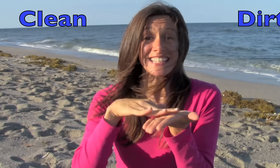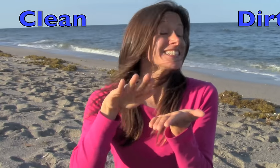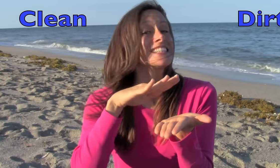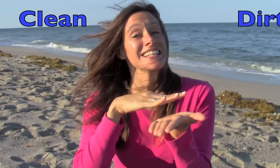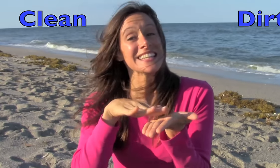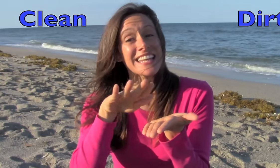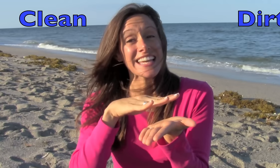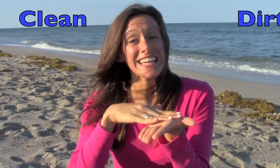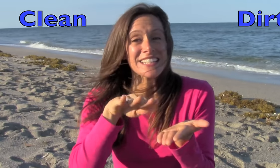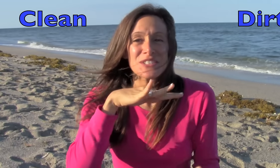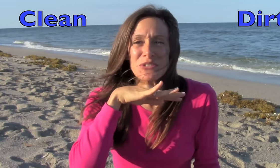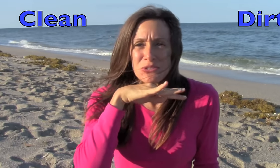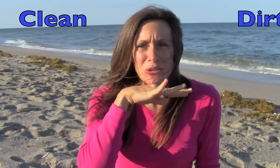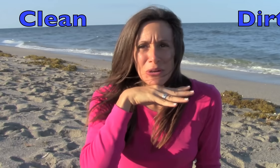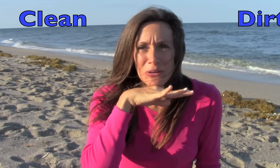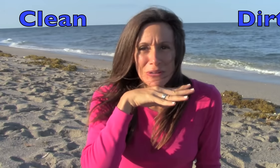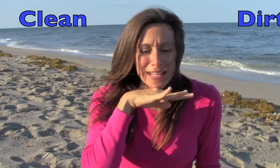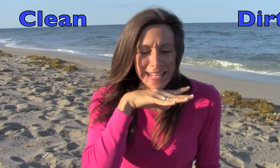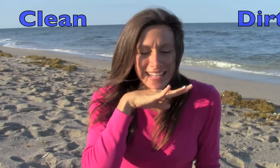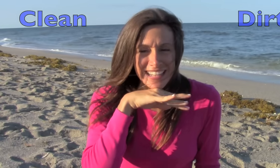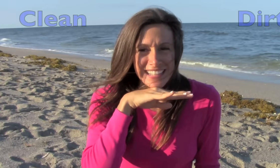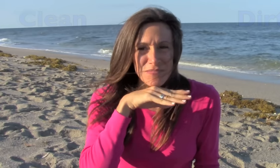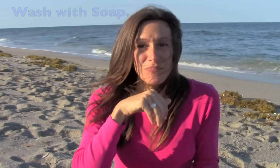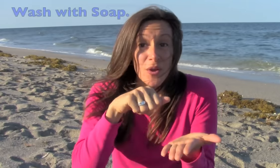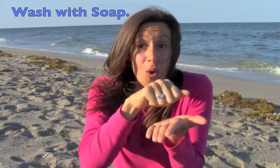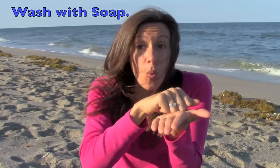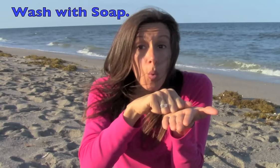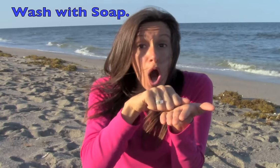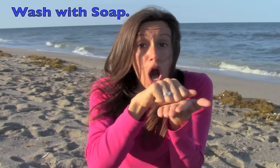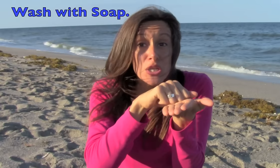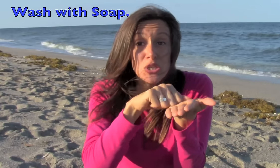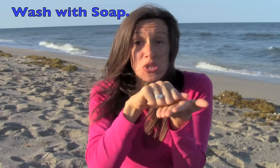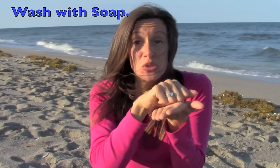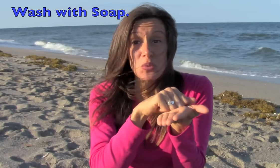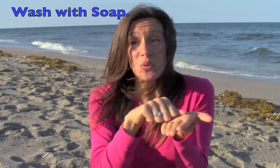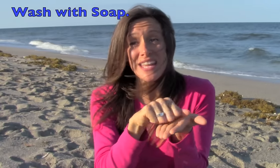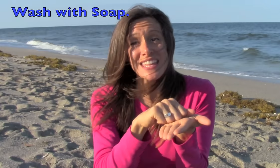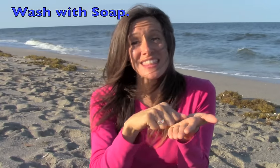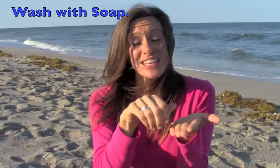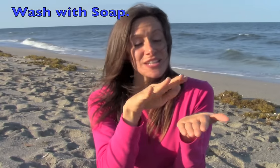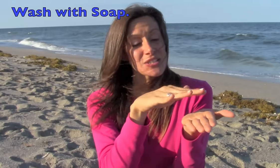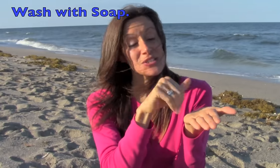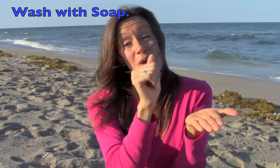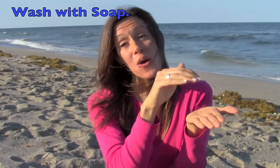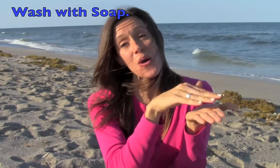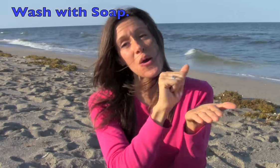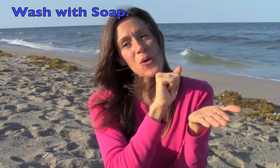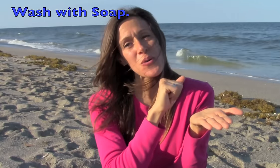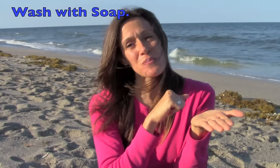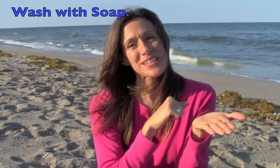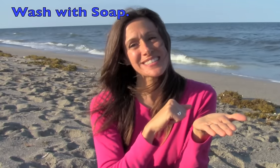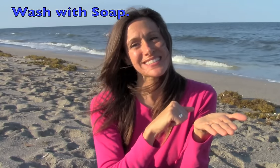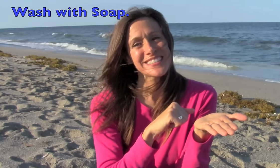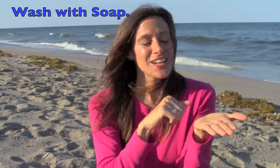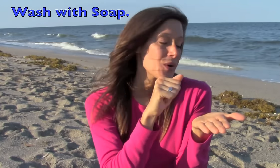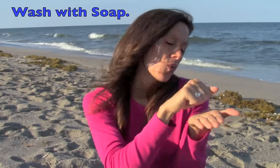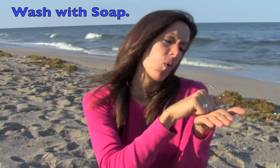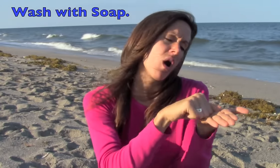Clean, clean, dirty. Wash with soap.